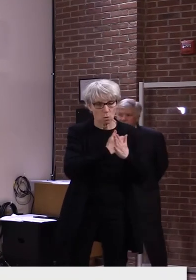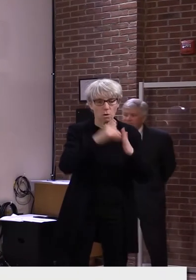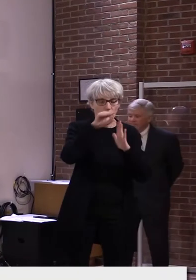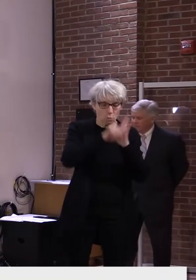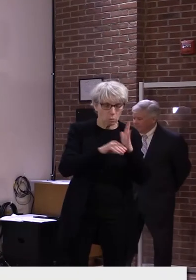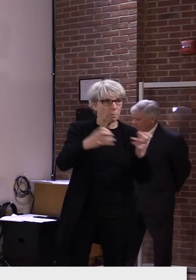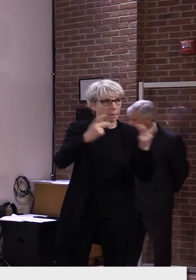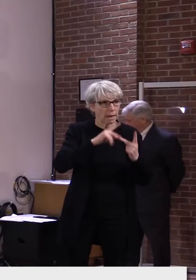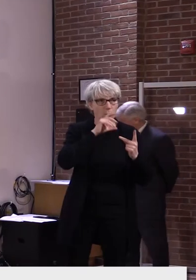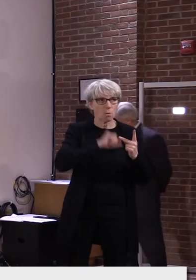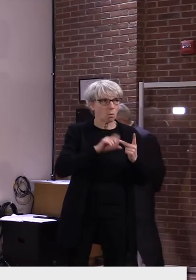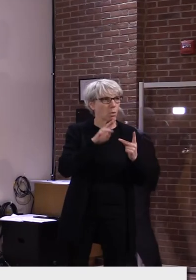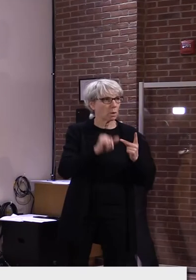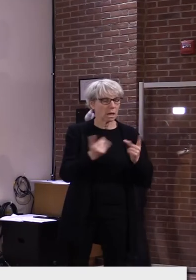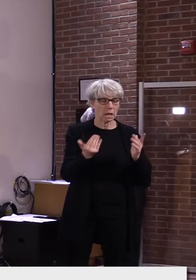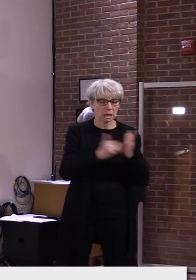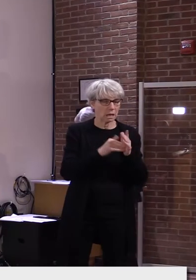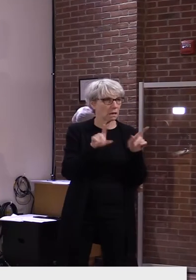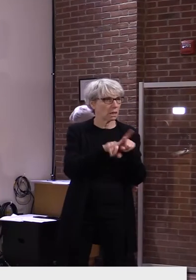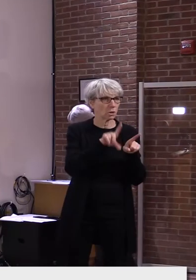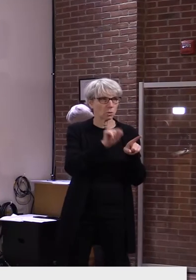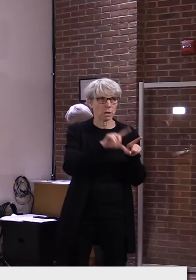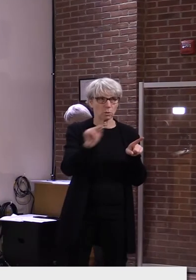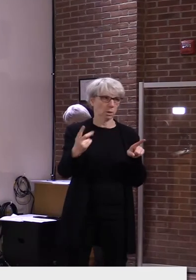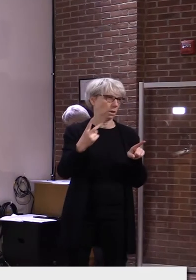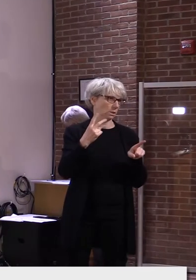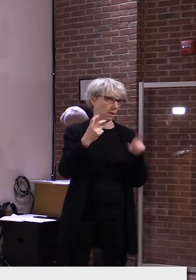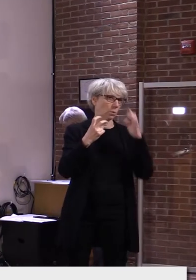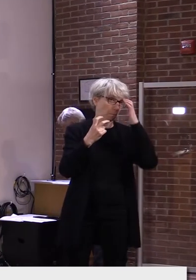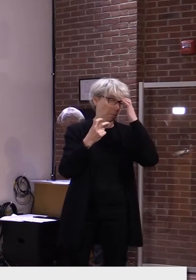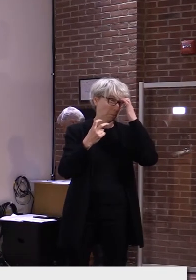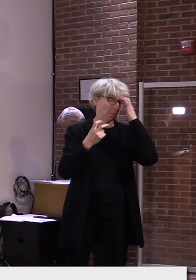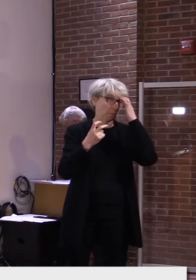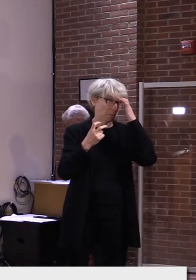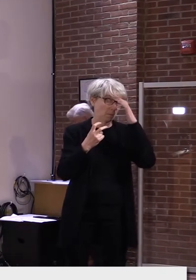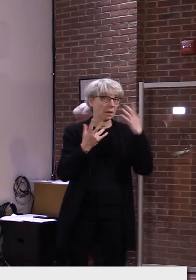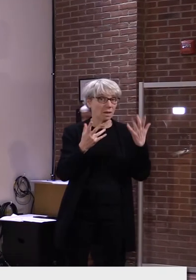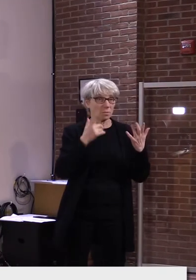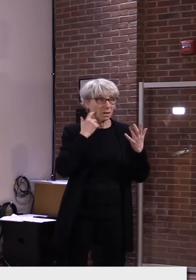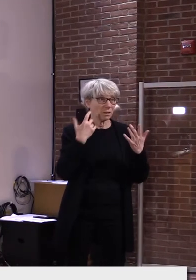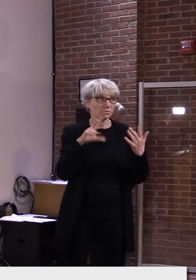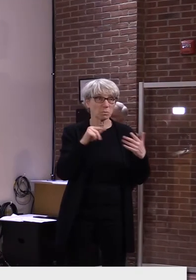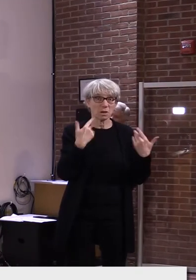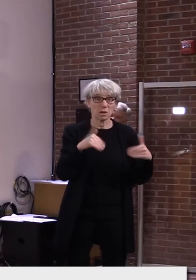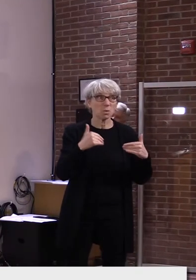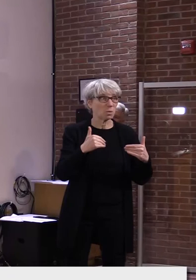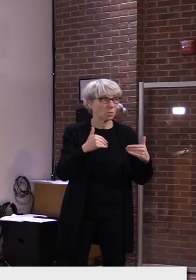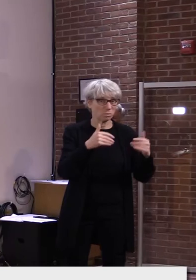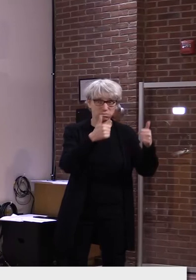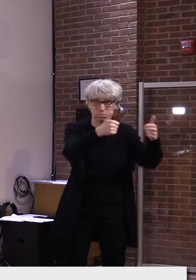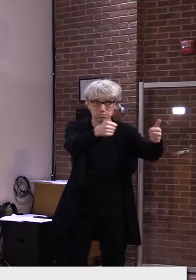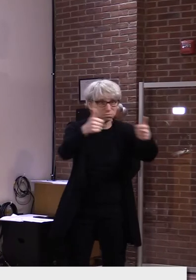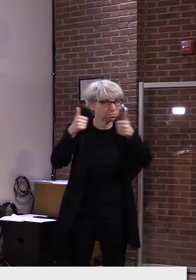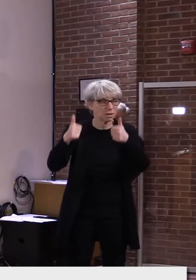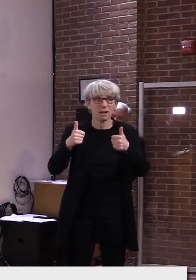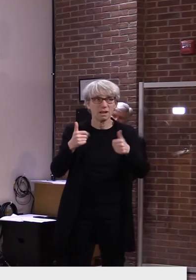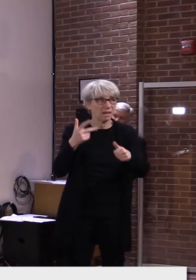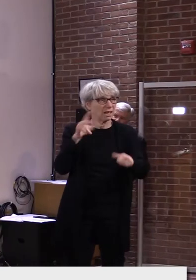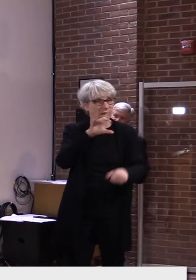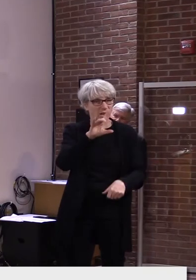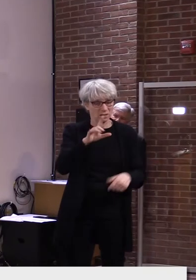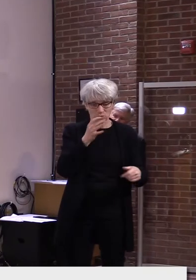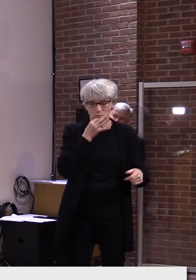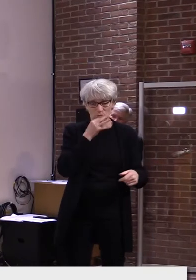protect Vermonters. That's why it's so important. I mean, having 80% of Vermonters